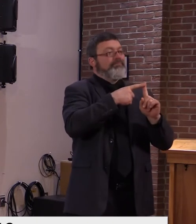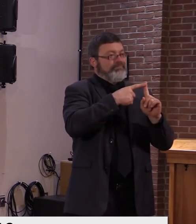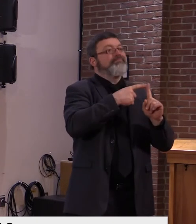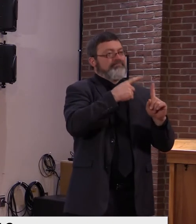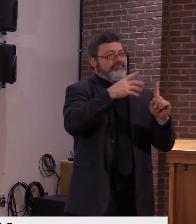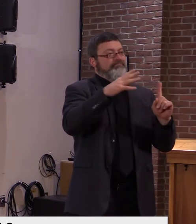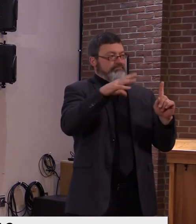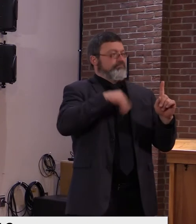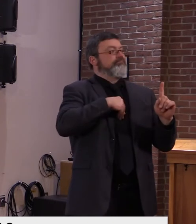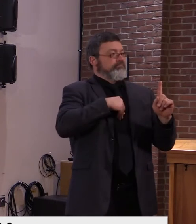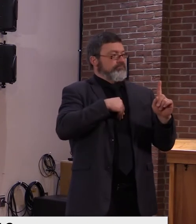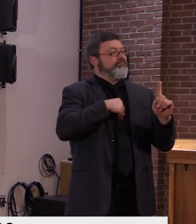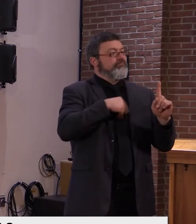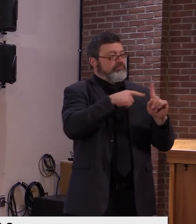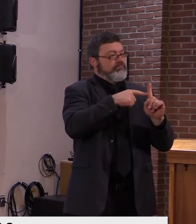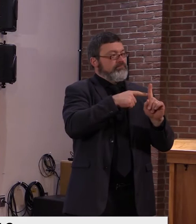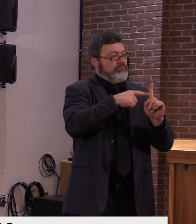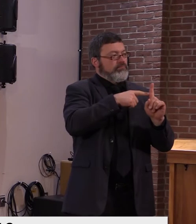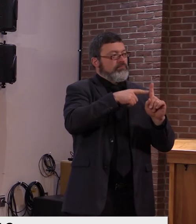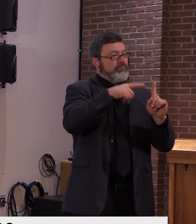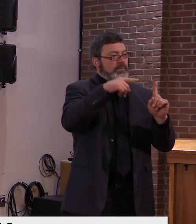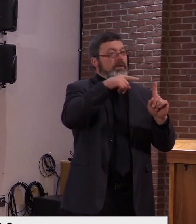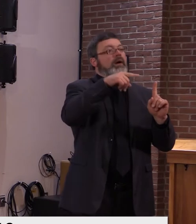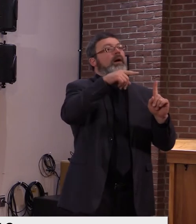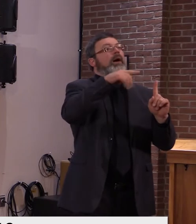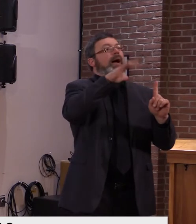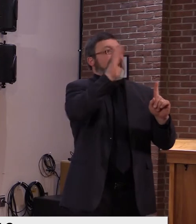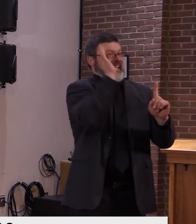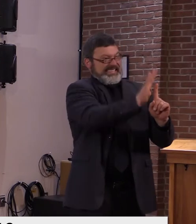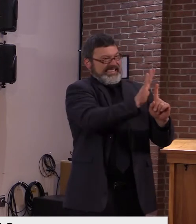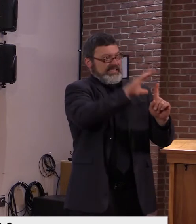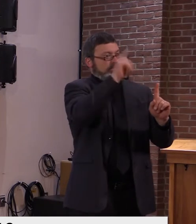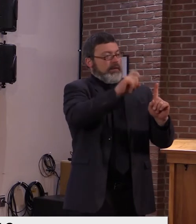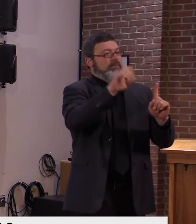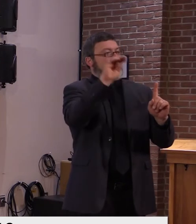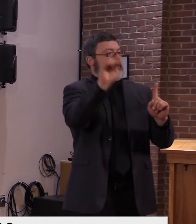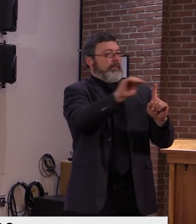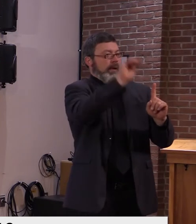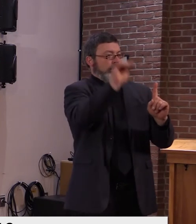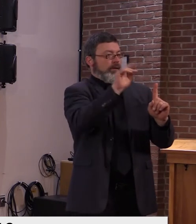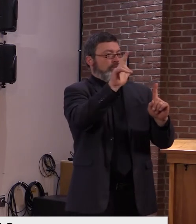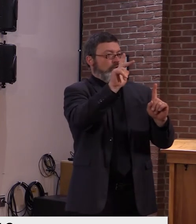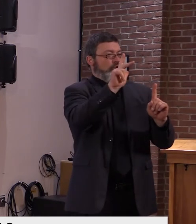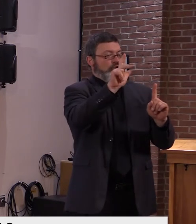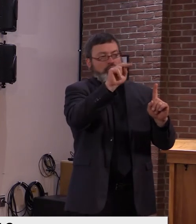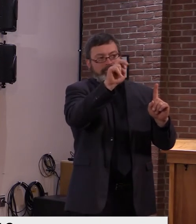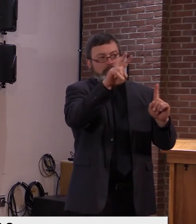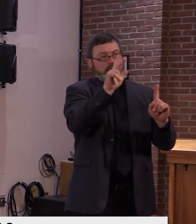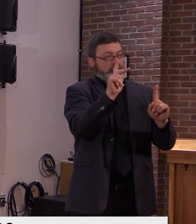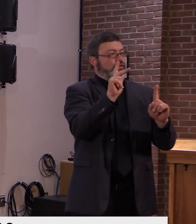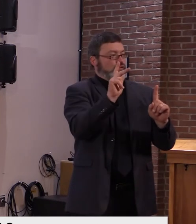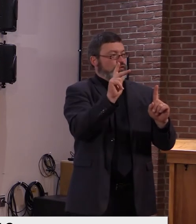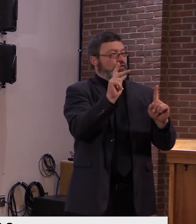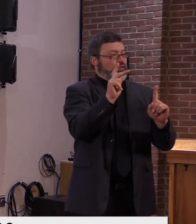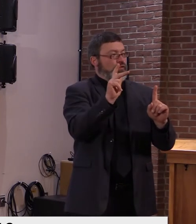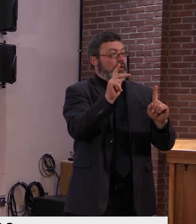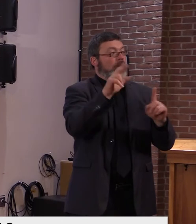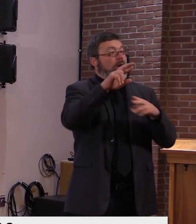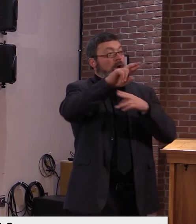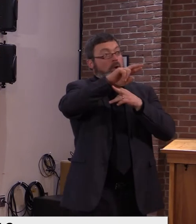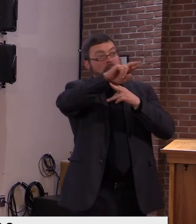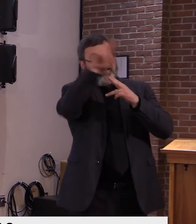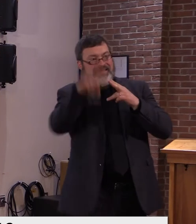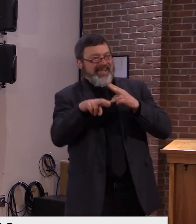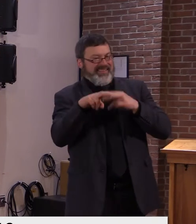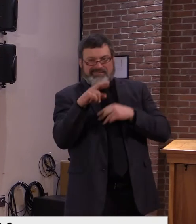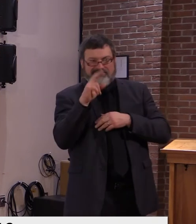on Monday the 23rd with the results coming back on Wednesday the 25th. A final note,